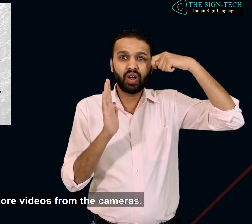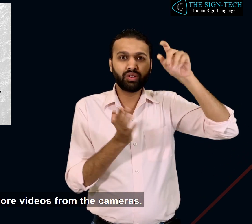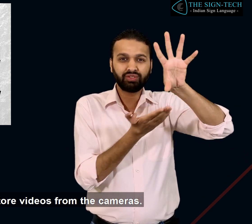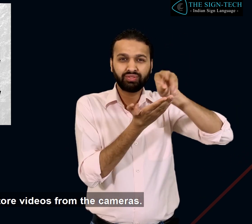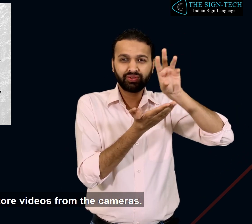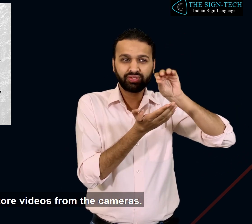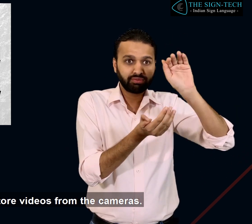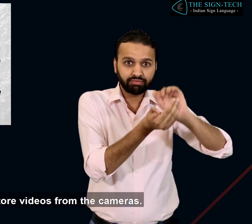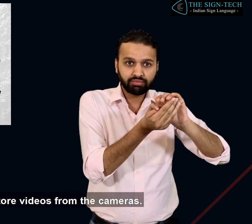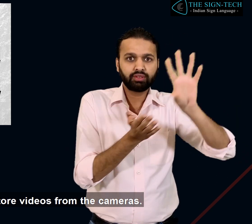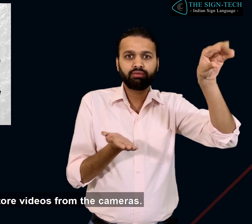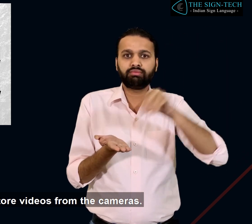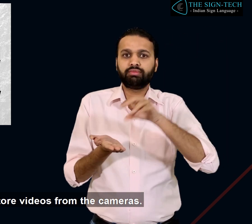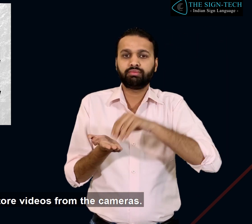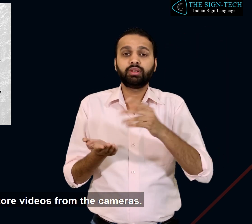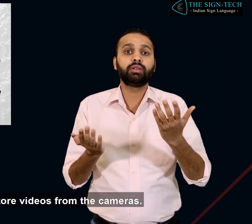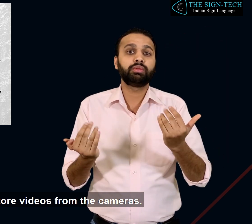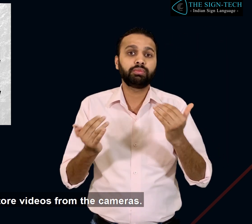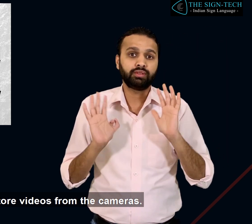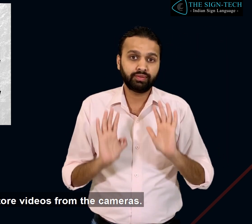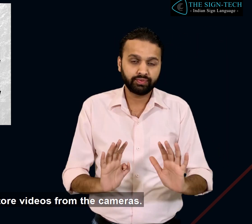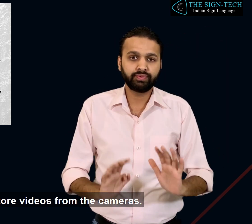and also to store videos from the cameras.